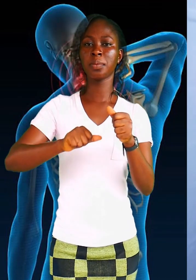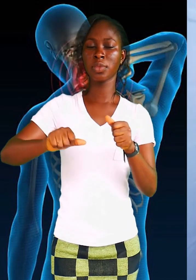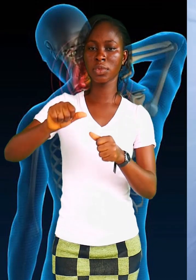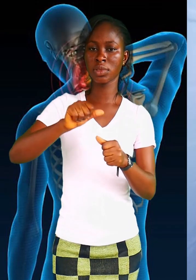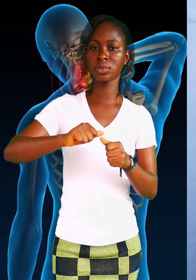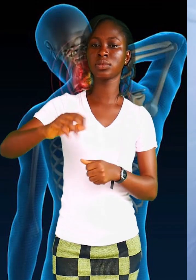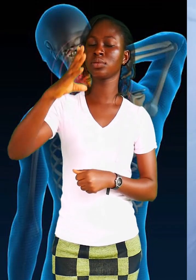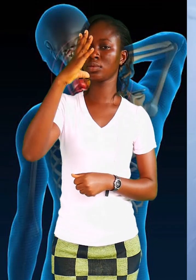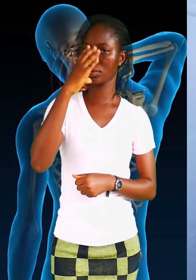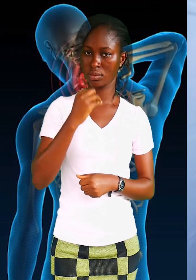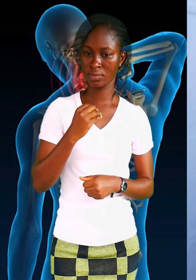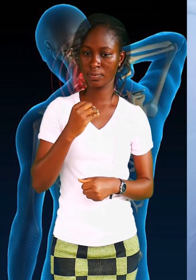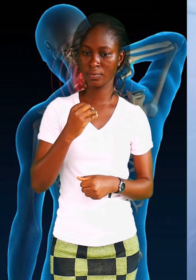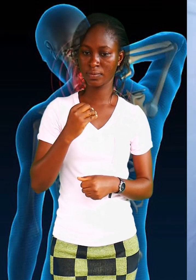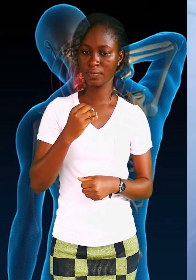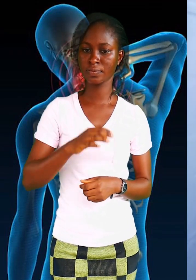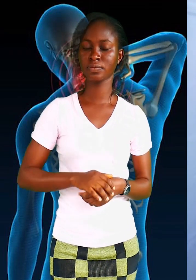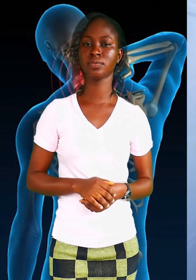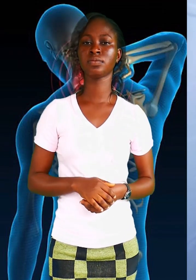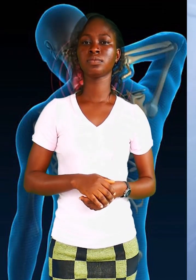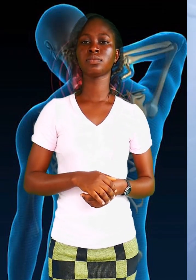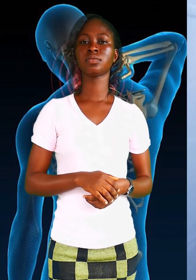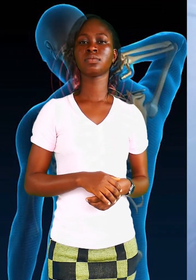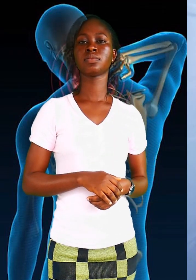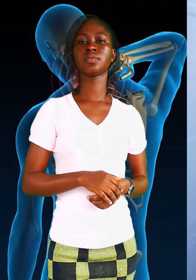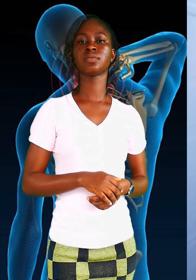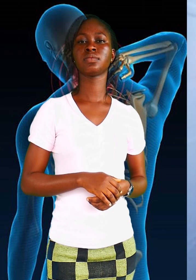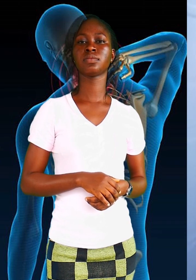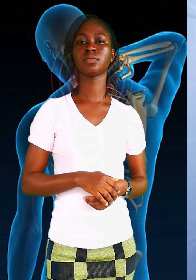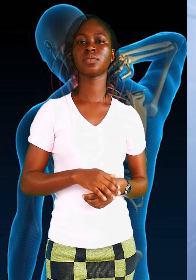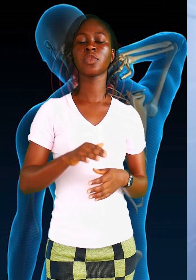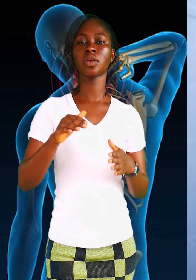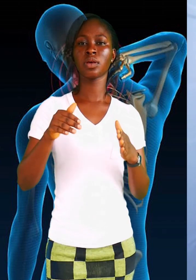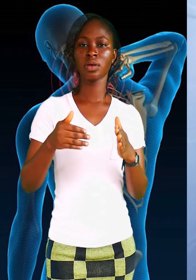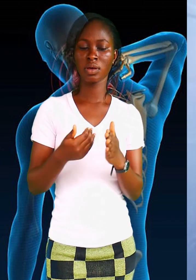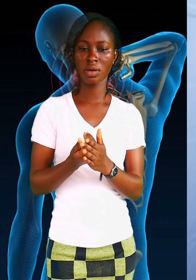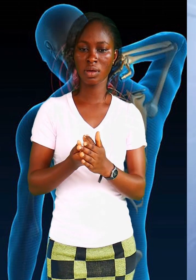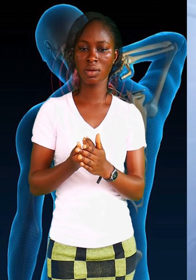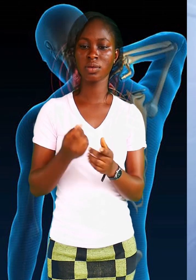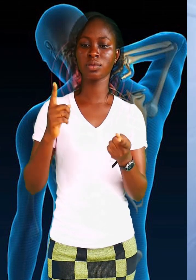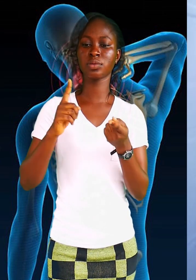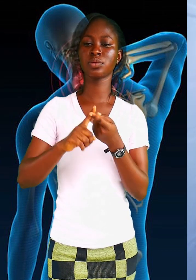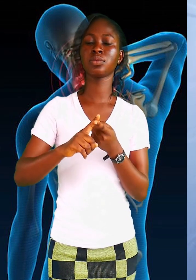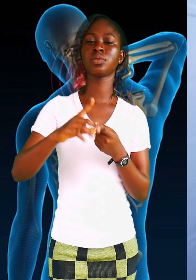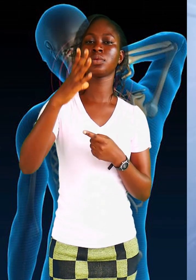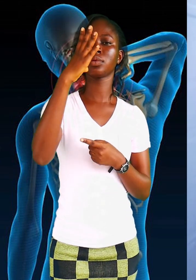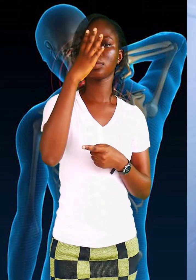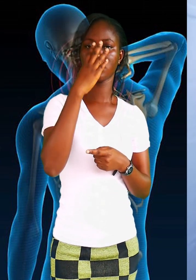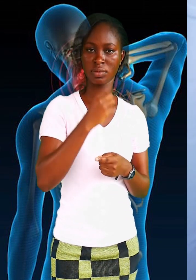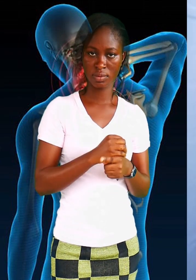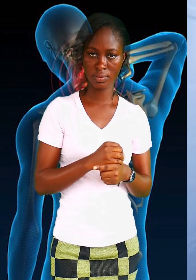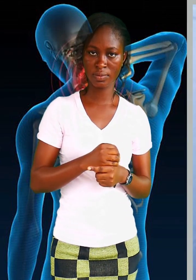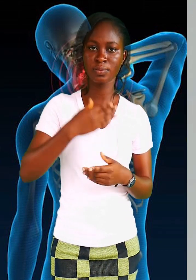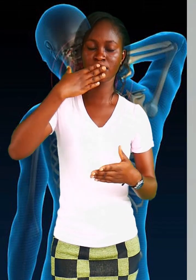e fa nna no ho no and that position, and that's a crowd of us over there, but wow, pano.